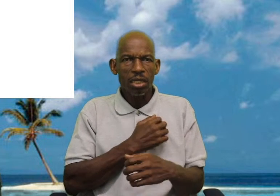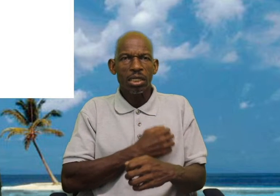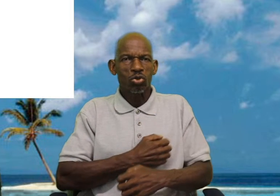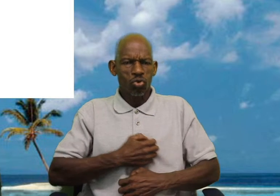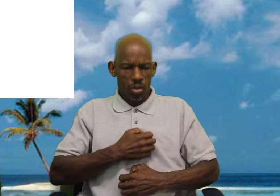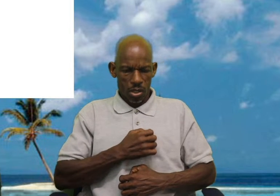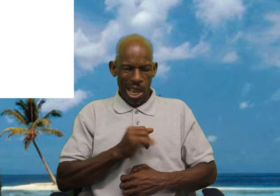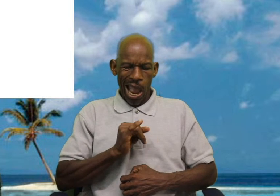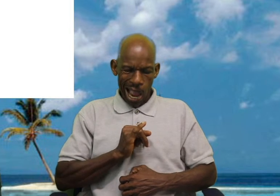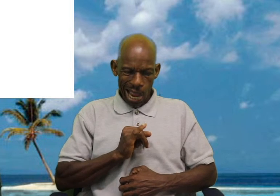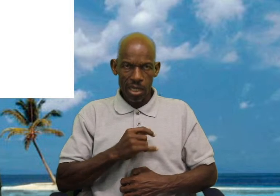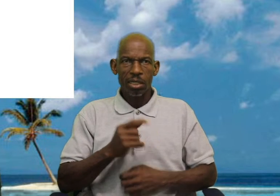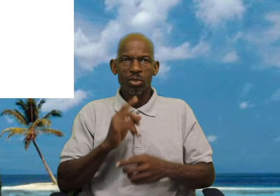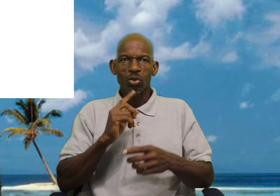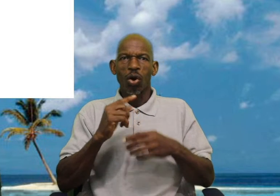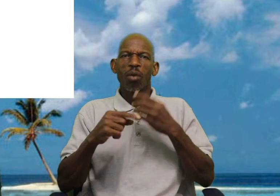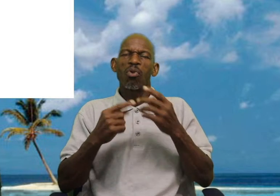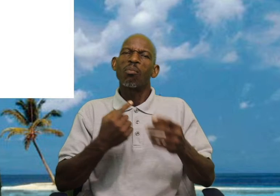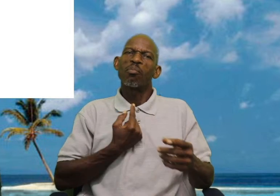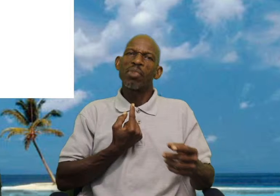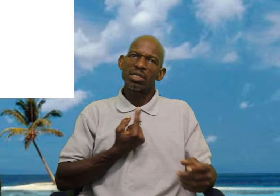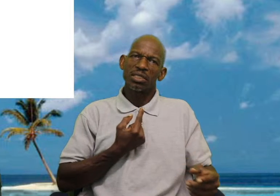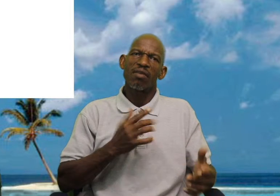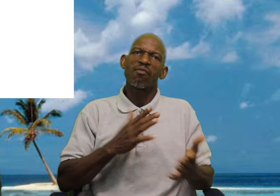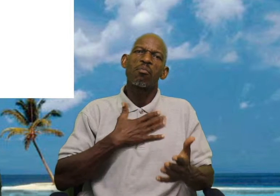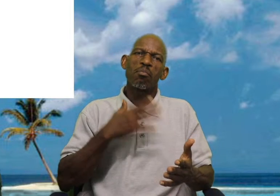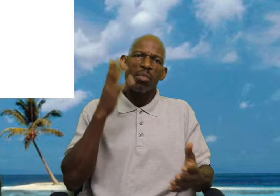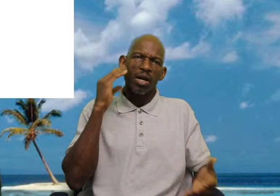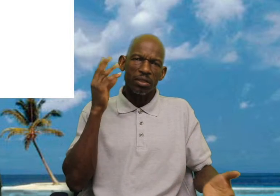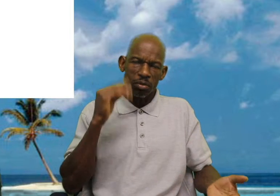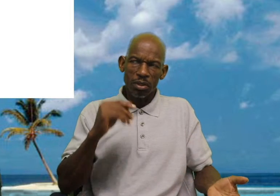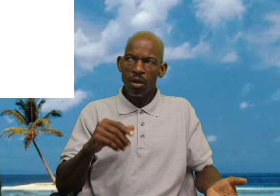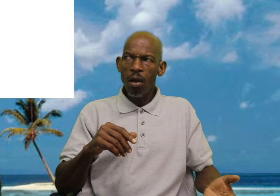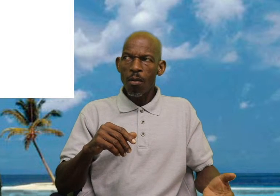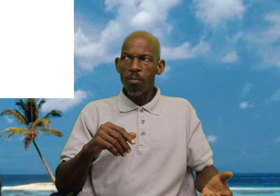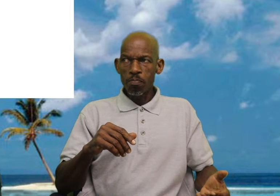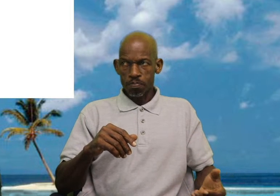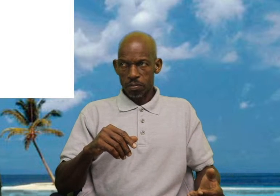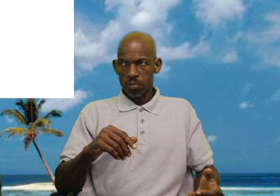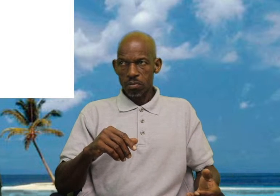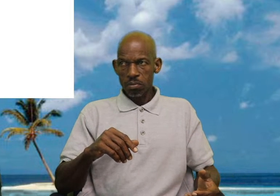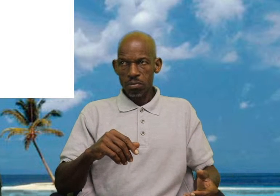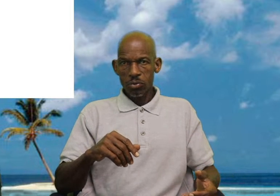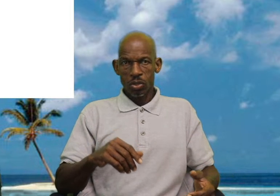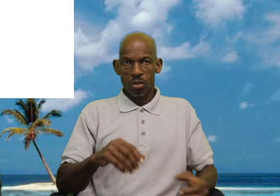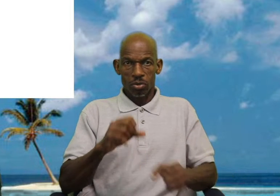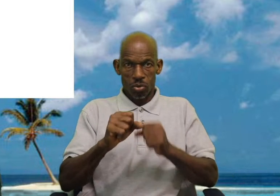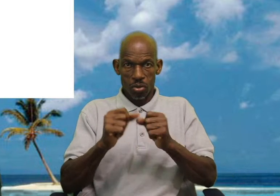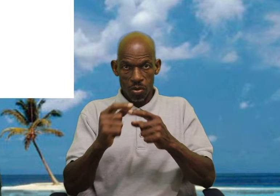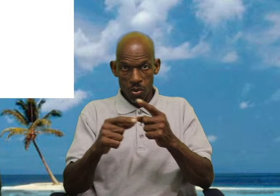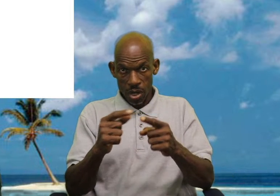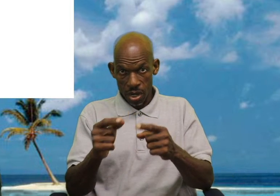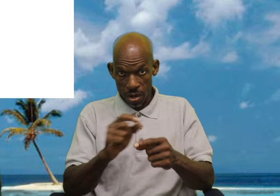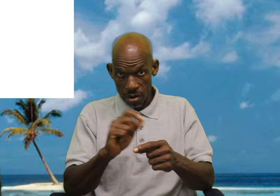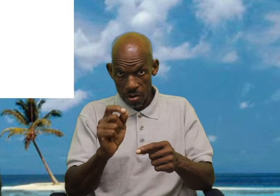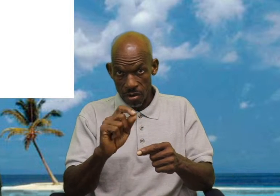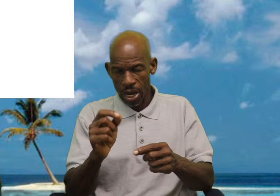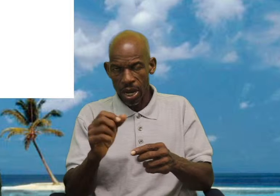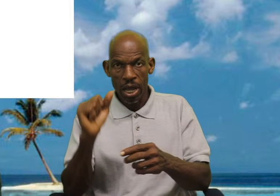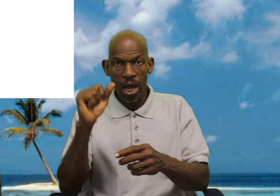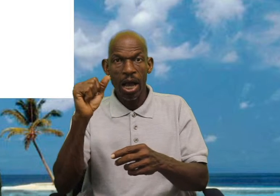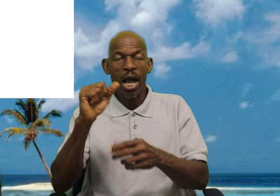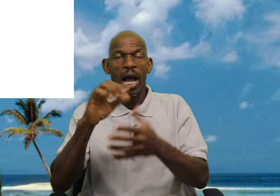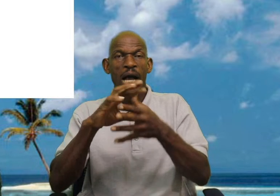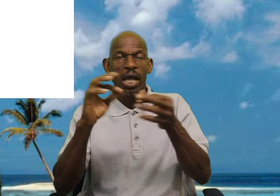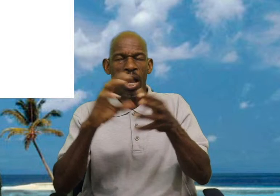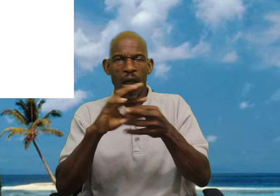And Selwyn, which is you, instead of when you're going to write the next sentence, you're not going